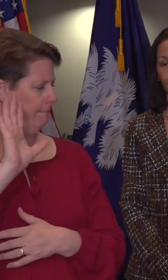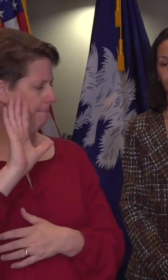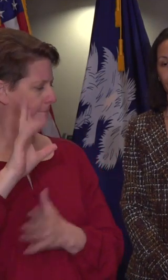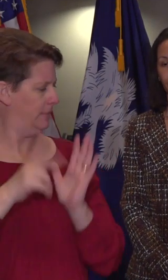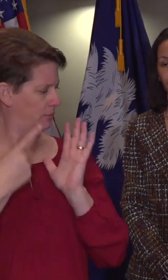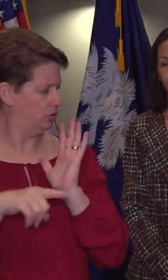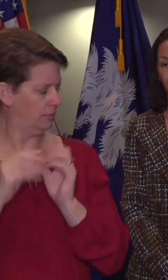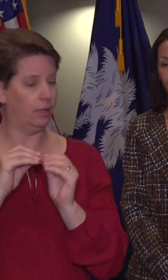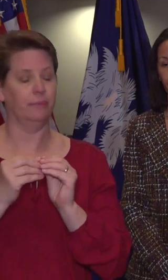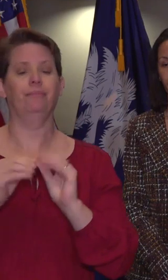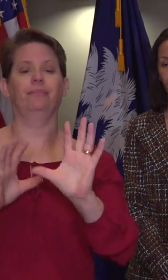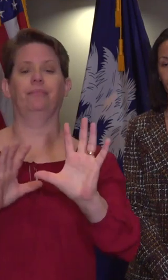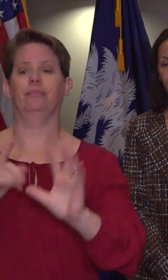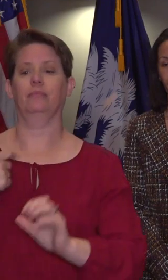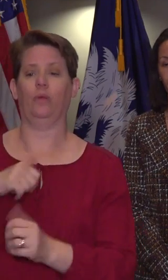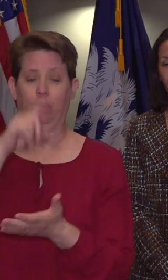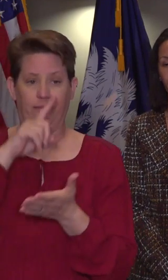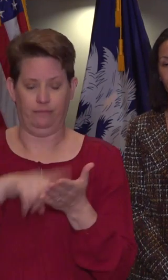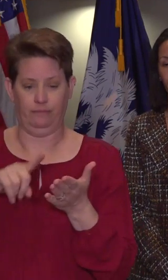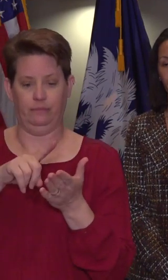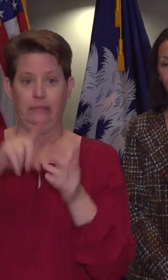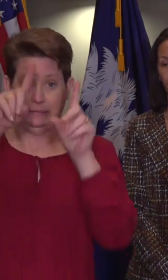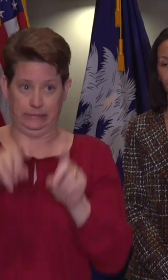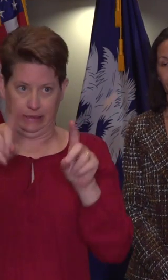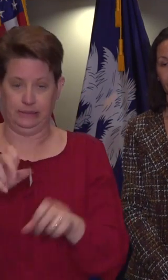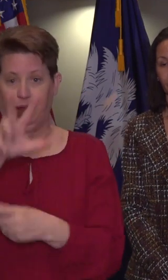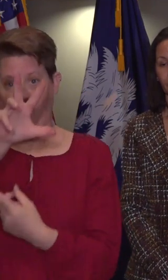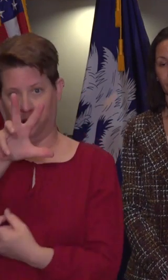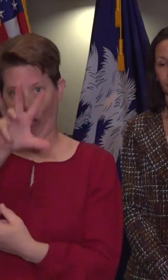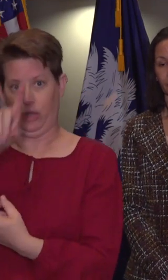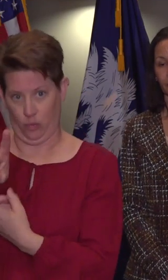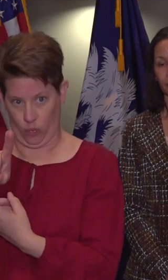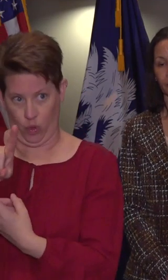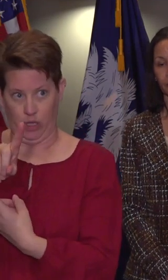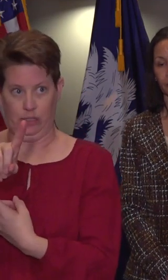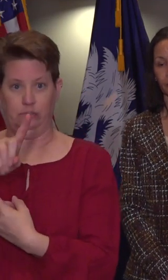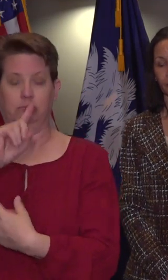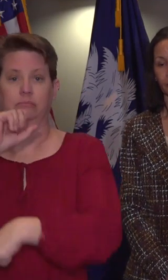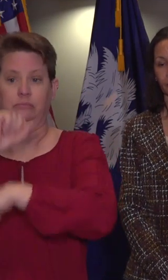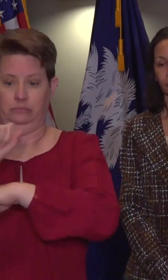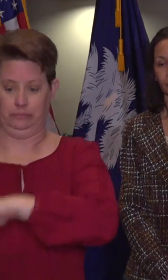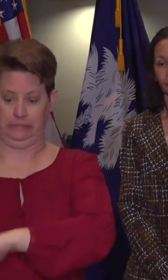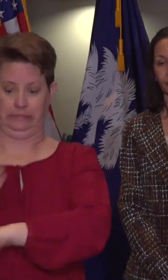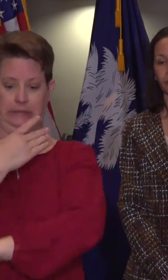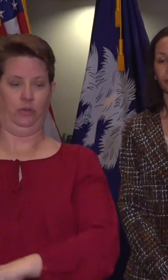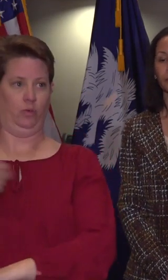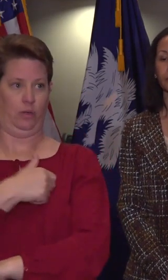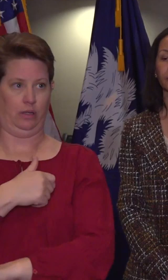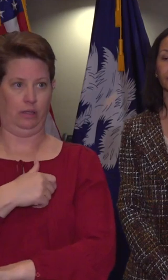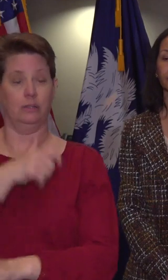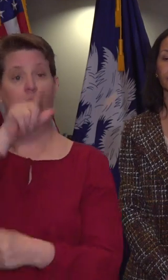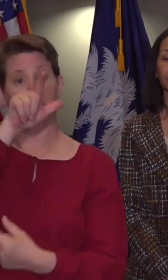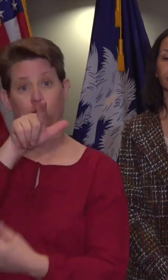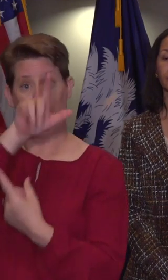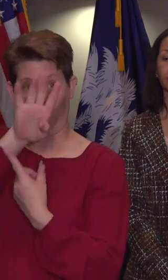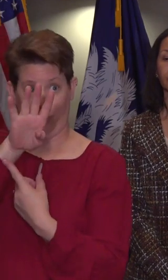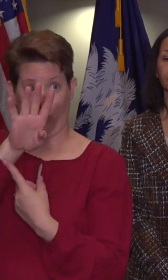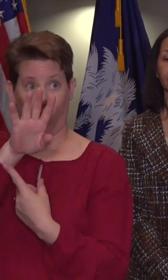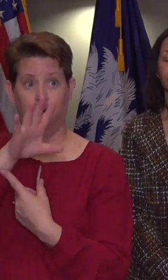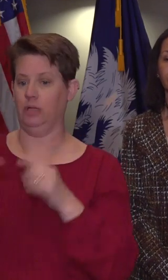sure. We've tested 31 actual submissions of a test. 24 have been